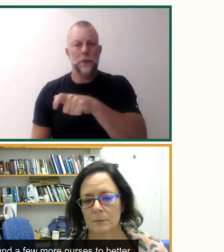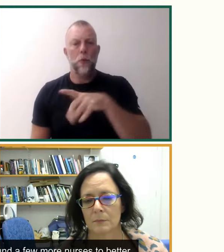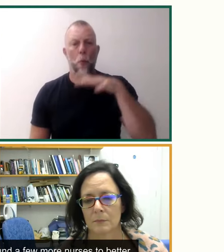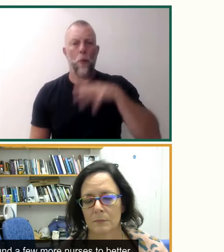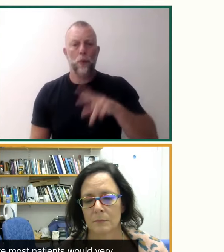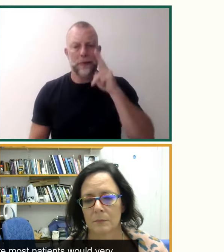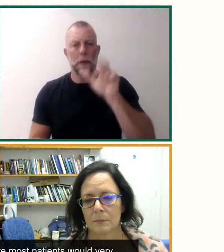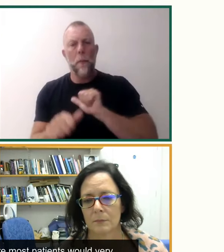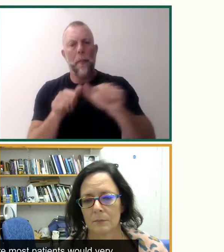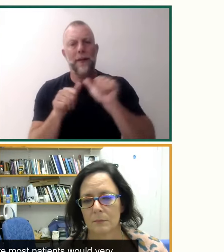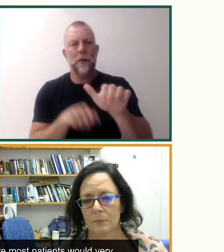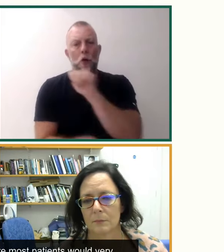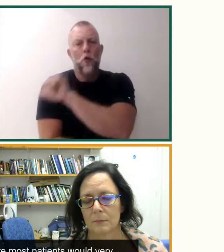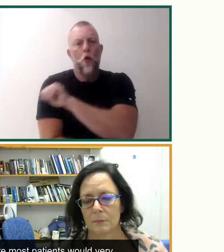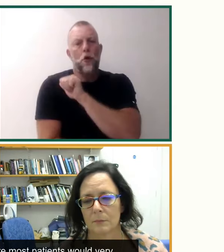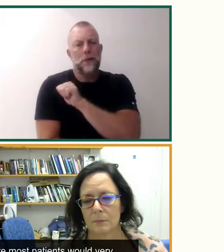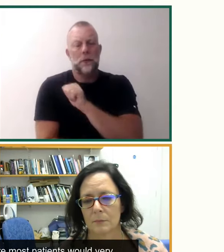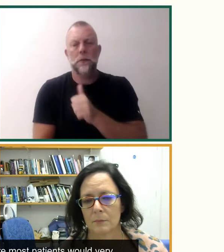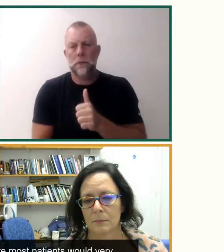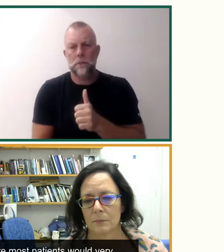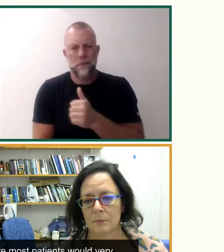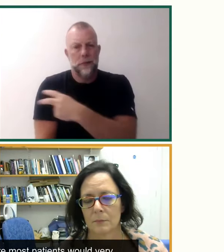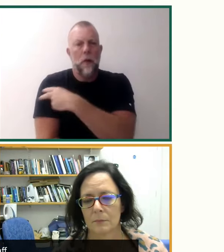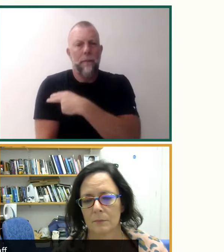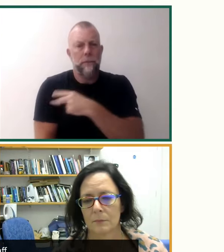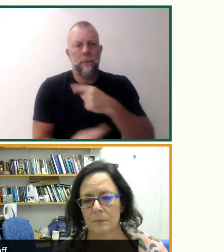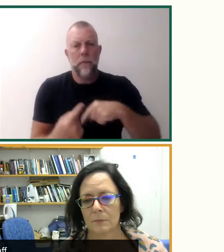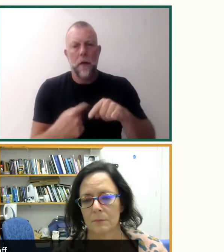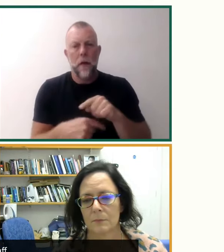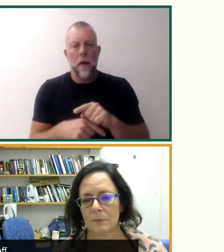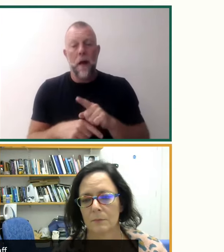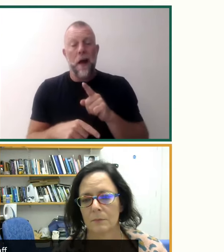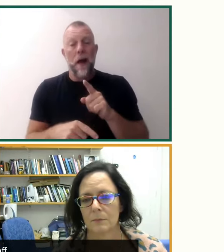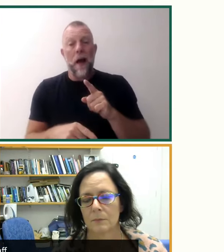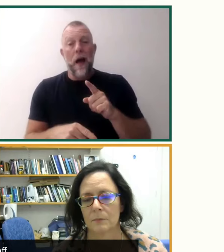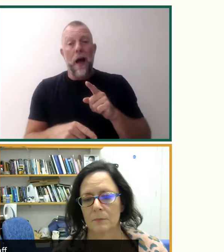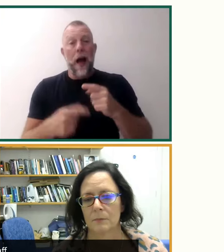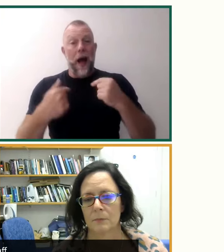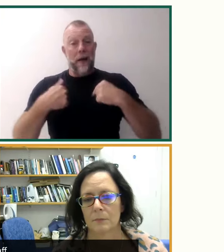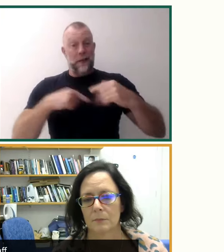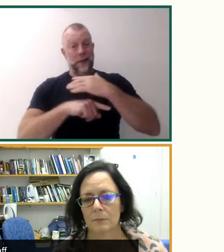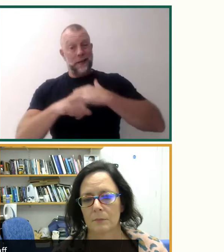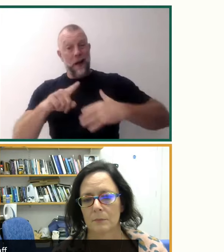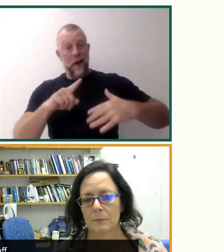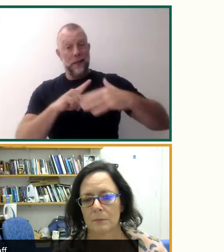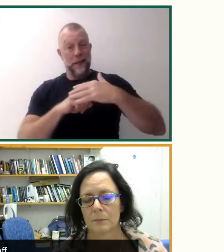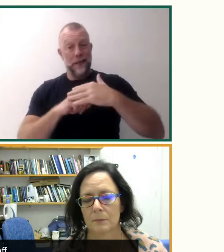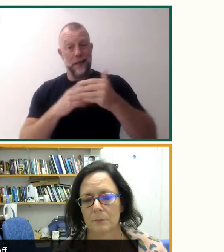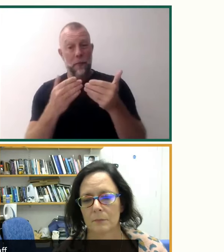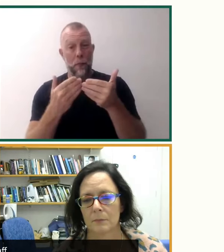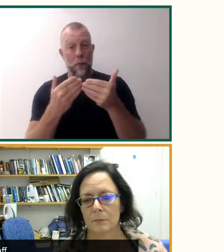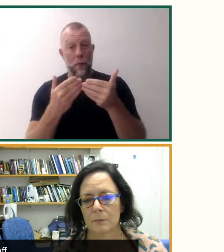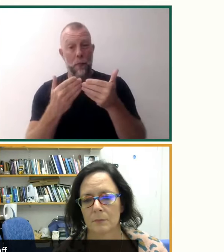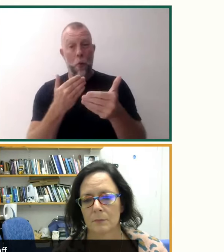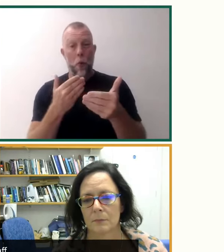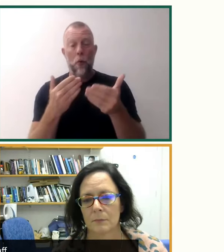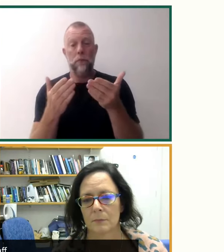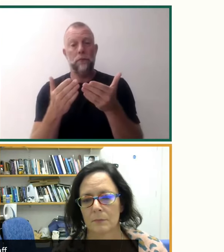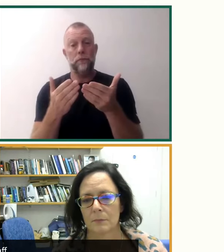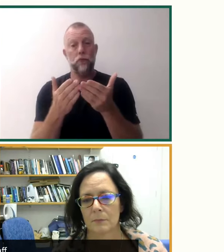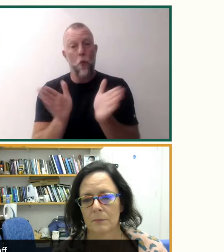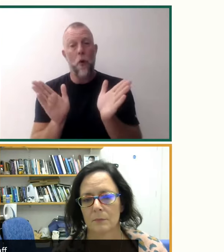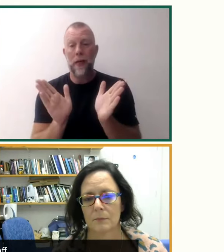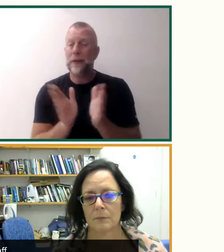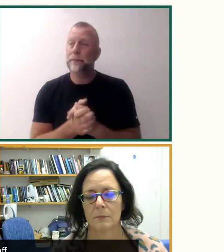better nursing staff. And lastly, just mostly as a society more broadly, you know, we've halved the